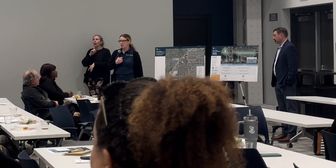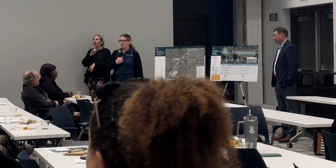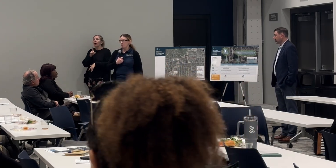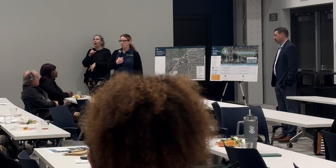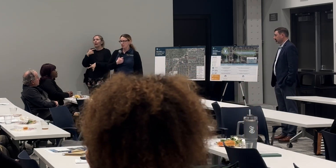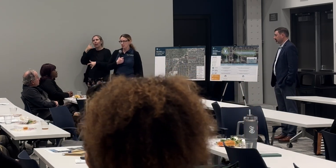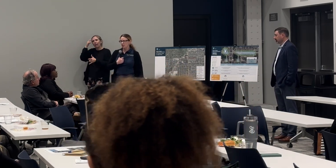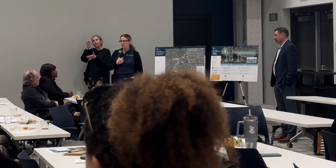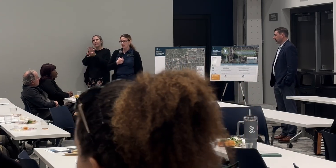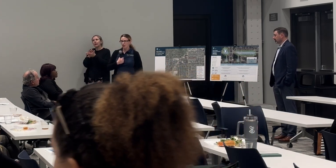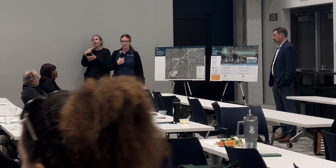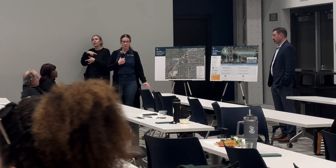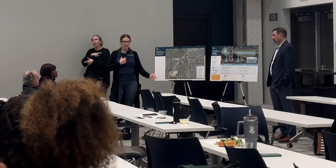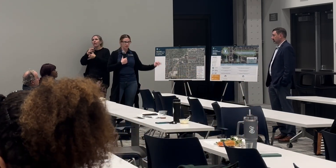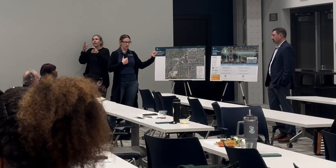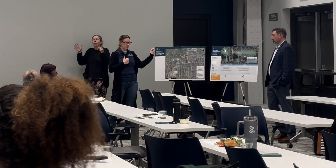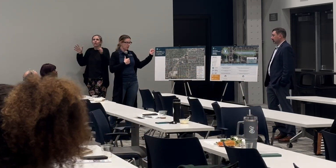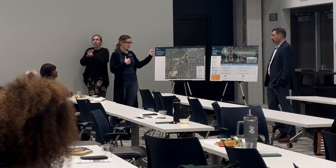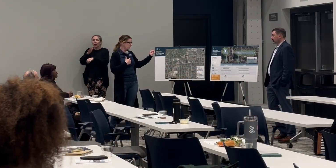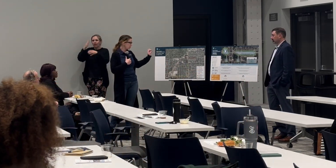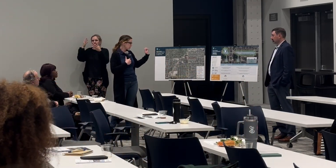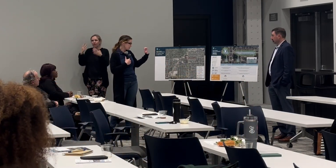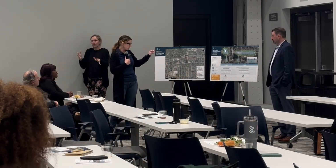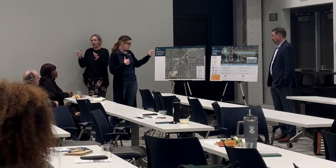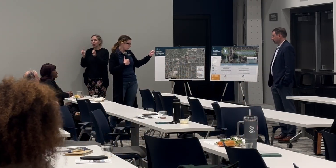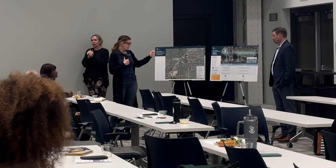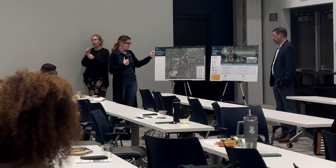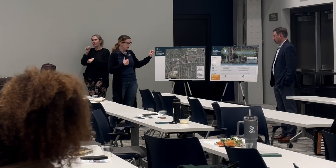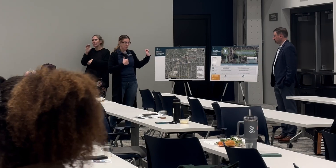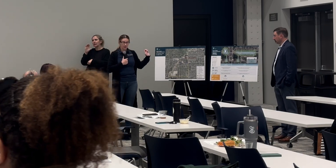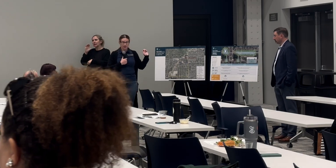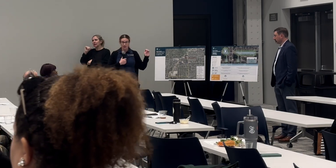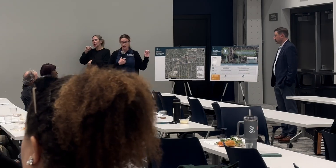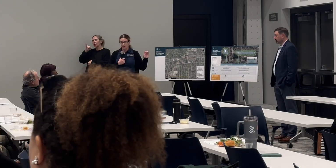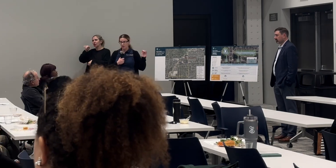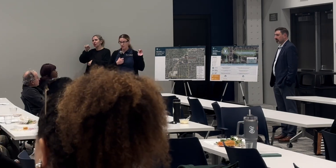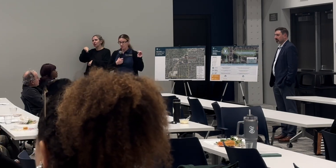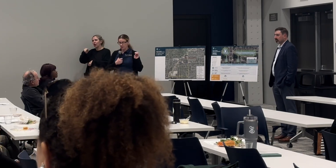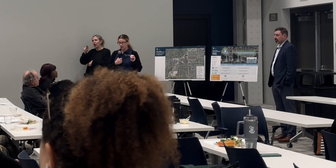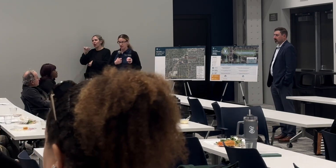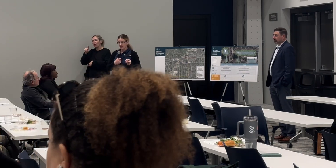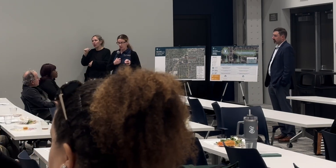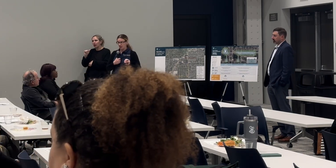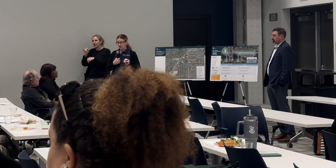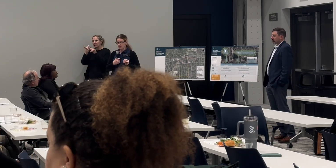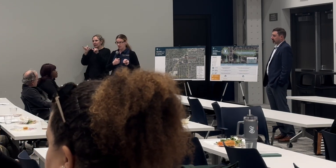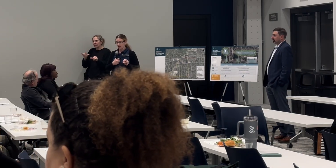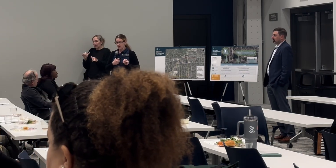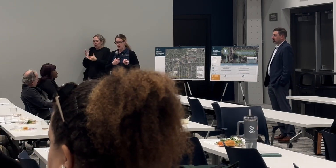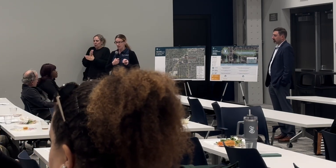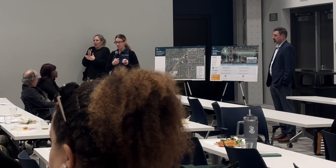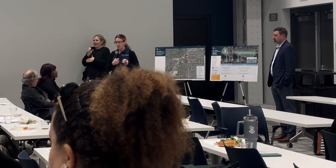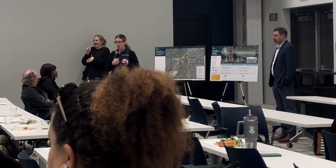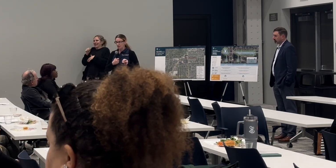I believe we are completely done with the Skajapa system, within a decade.